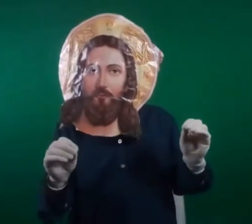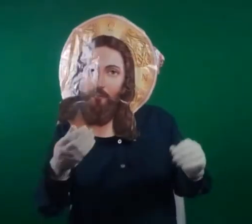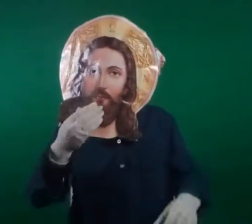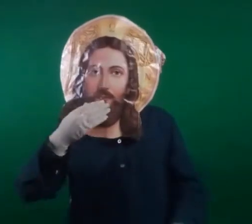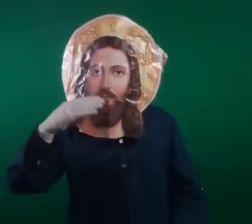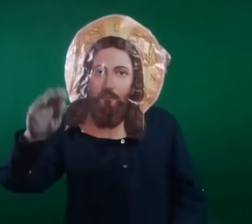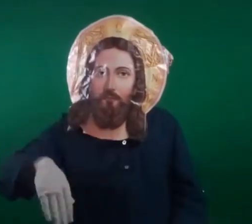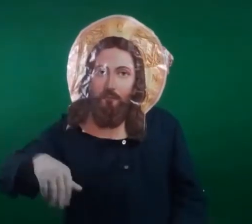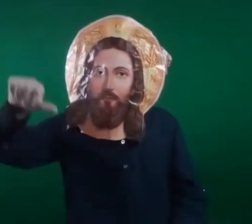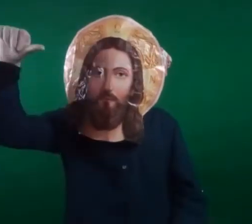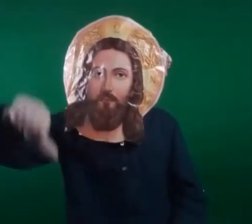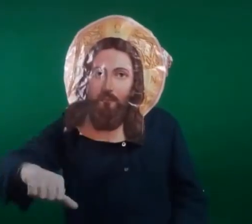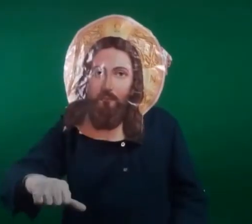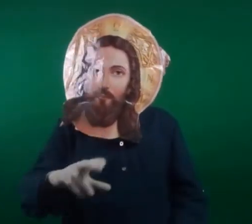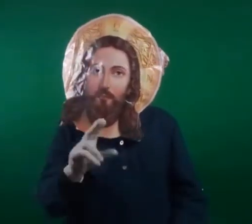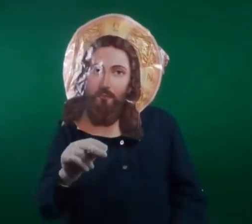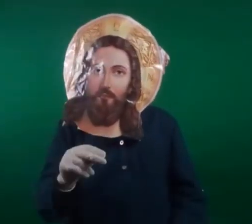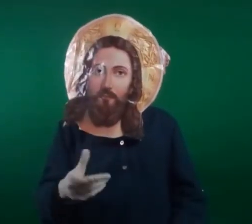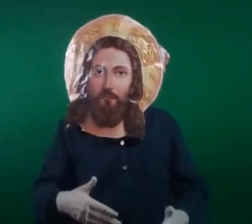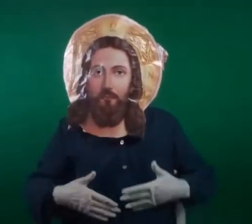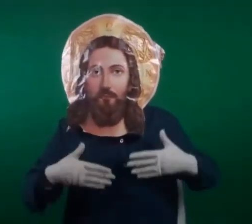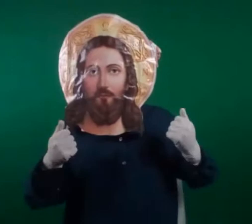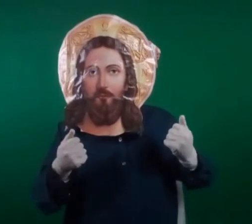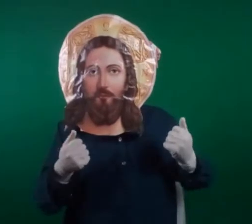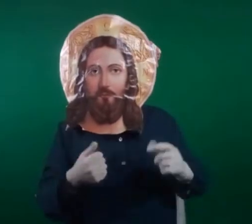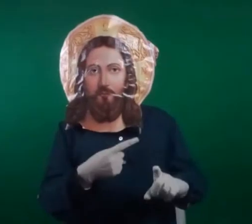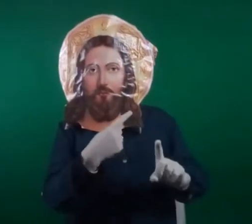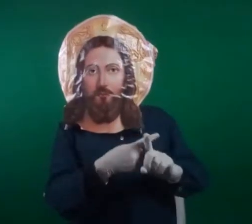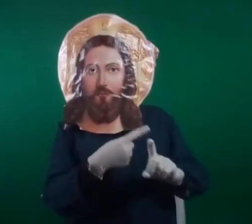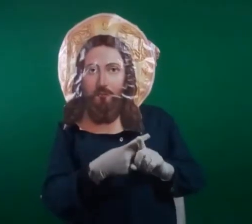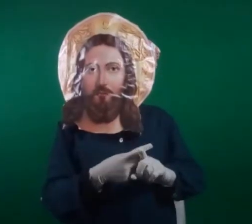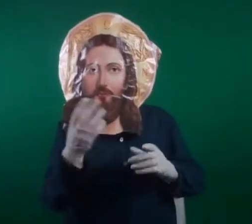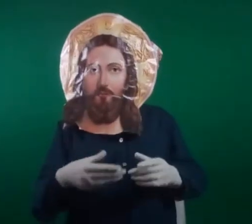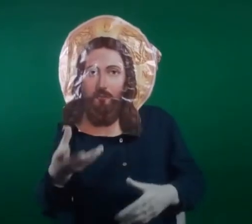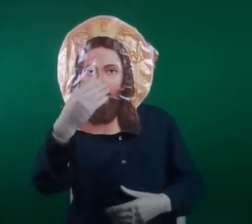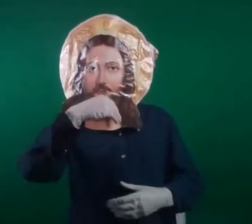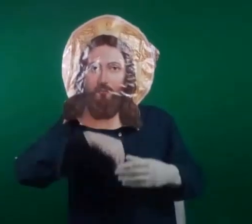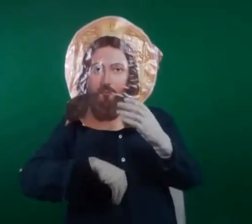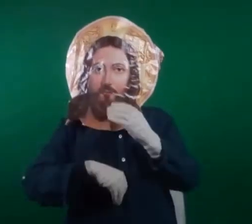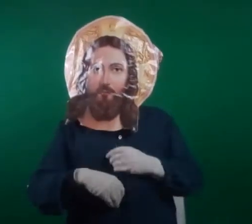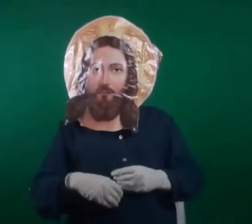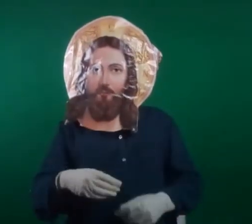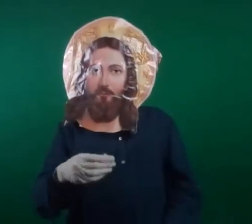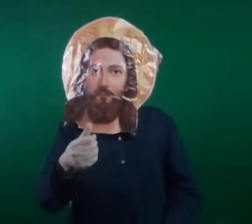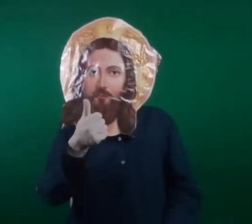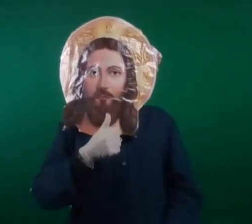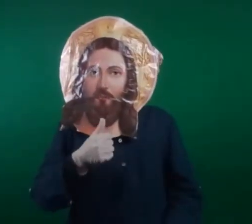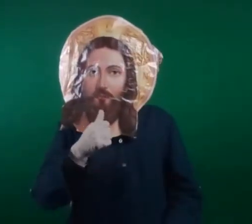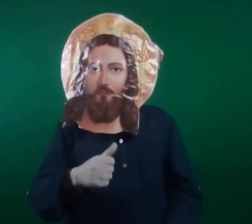And there is no harm, in fact, it is nutritious and healthy to swallow these ice